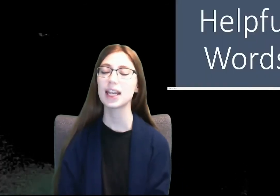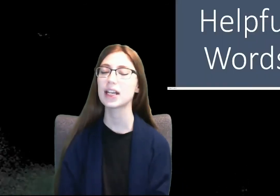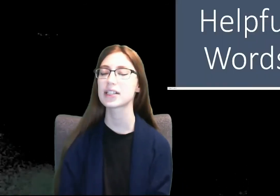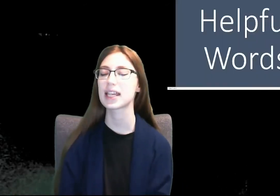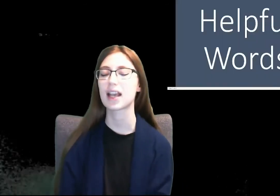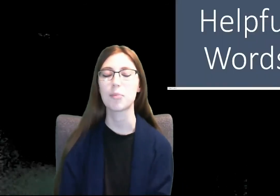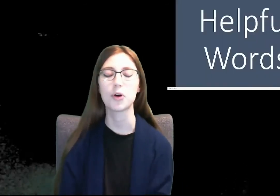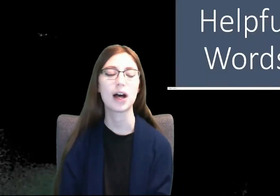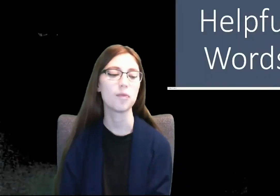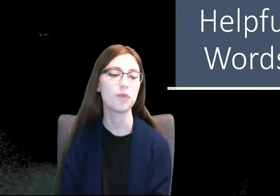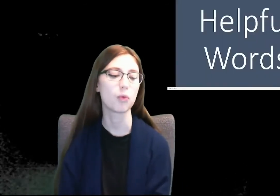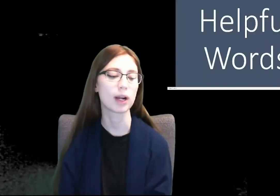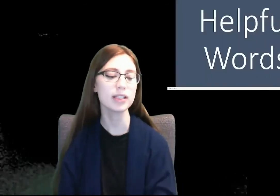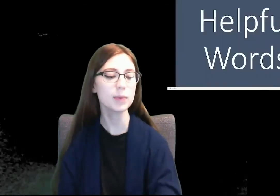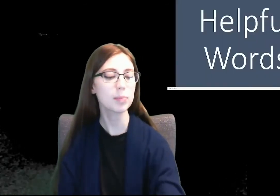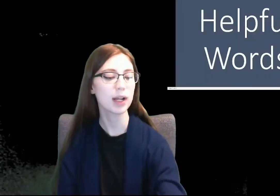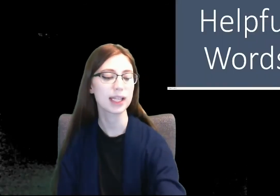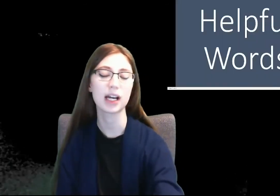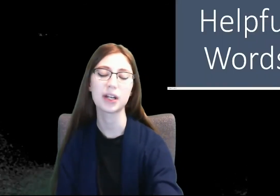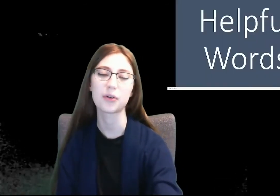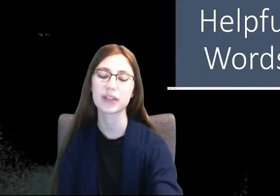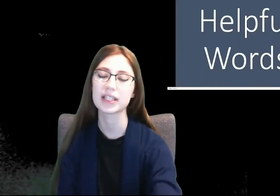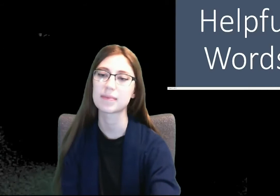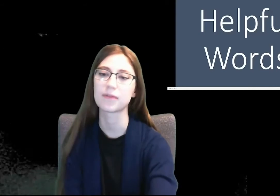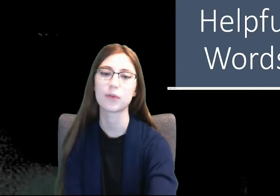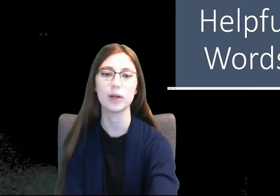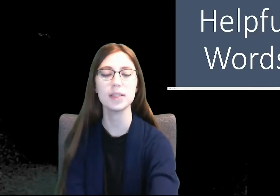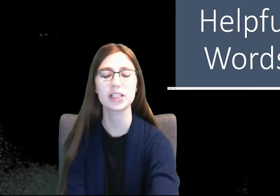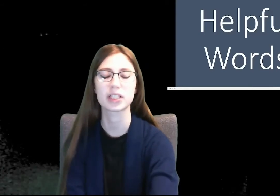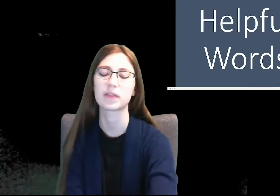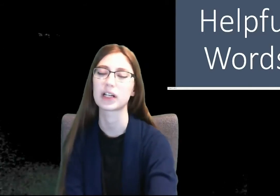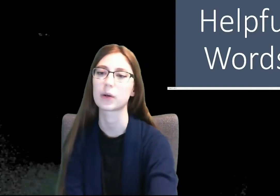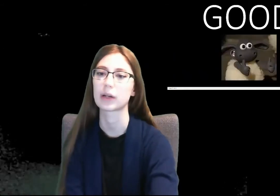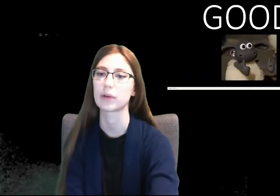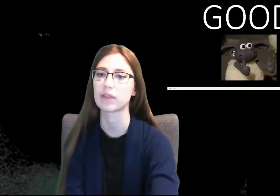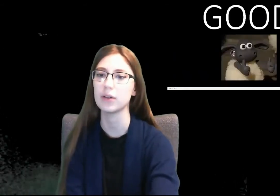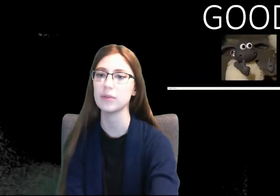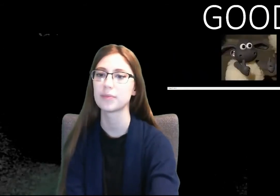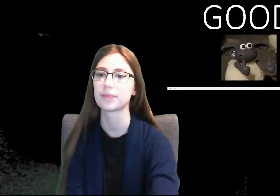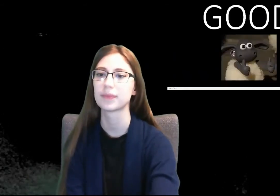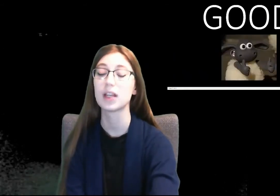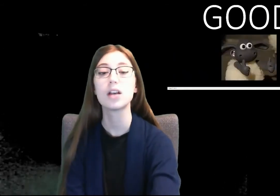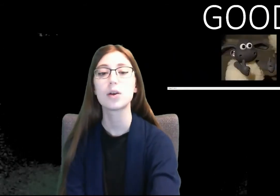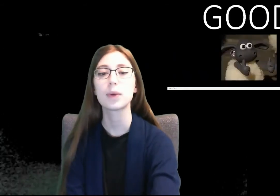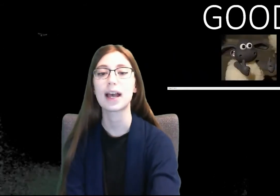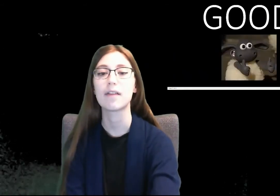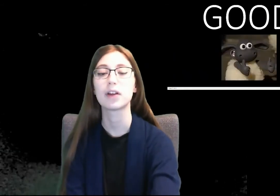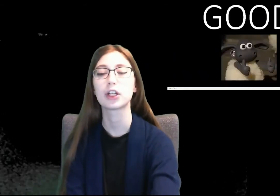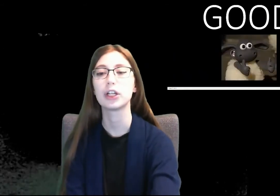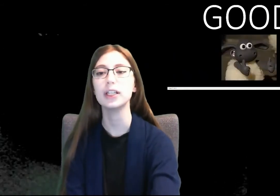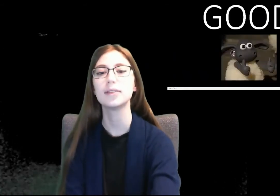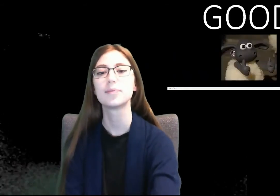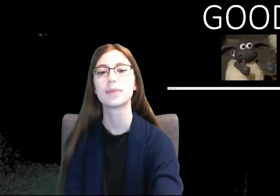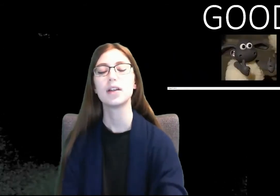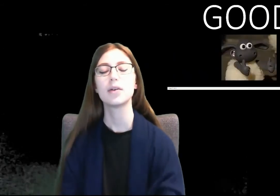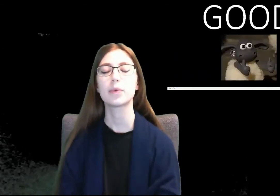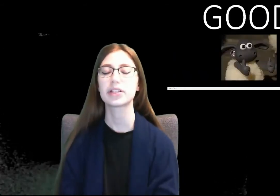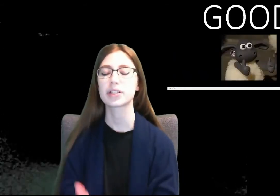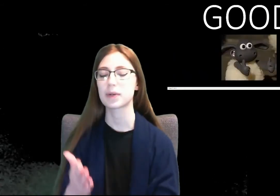Here's a couple helpful words. We've probably gone over these before, but just for a quick review. We have good, which is where